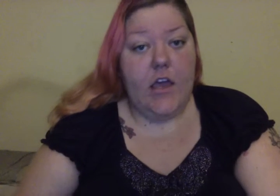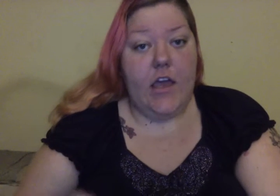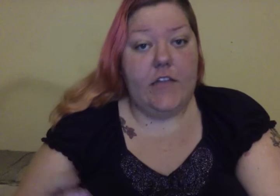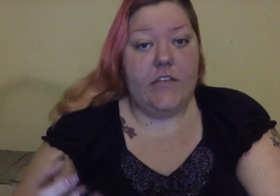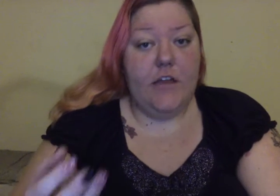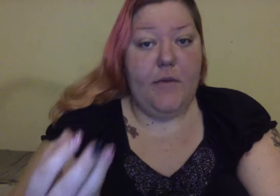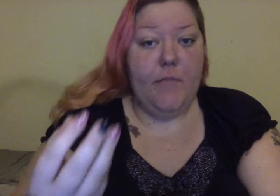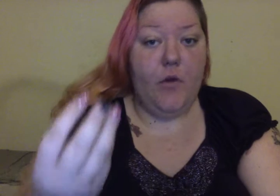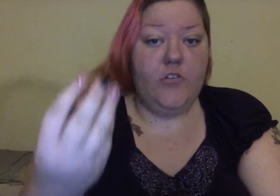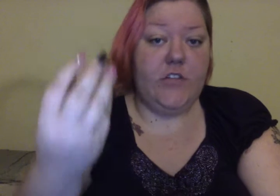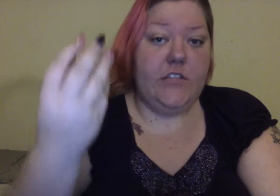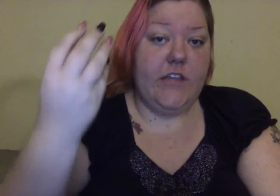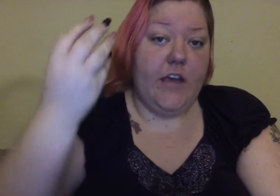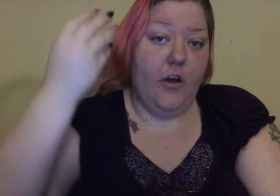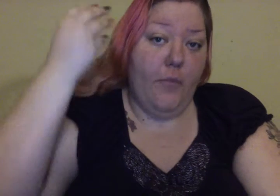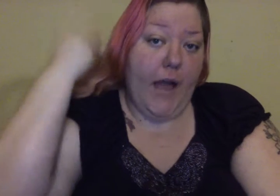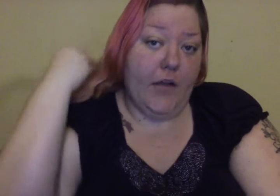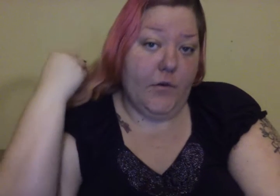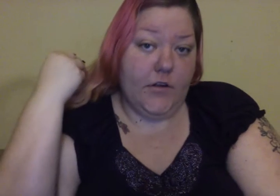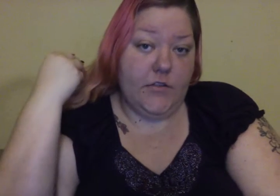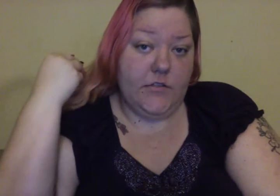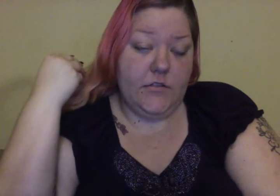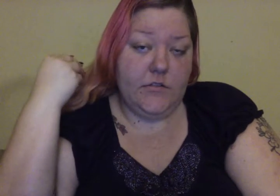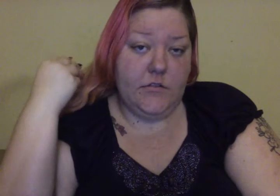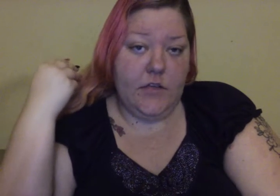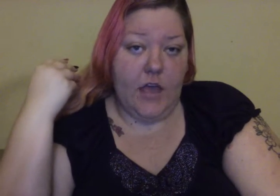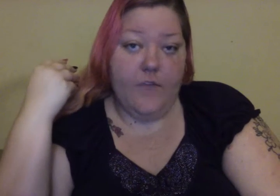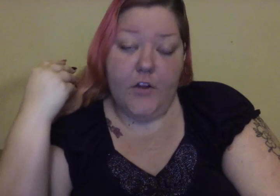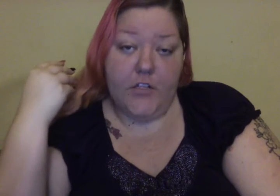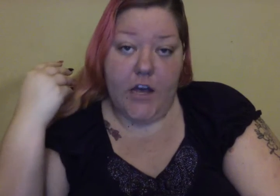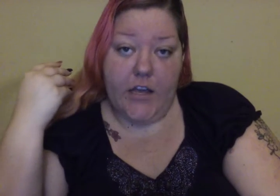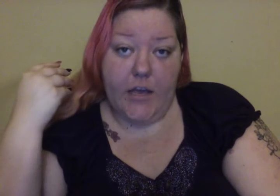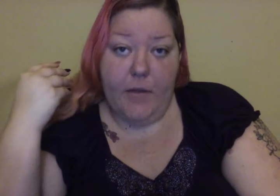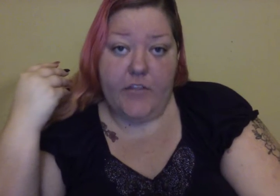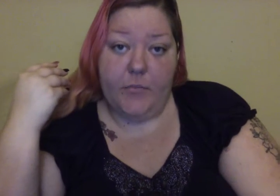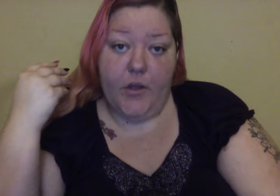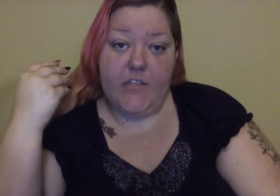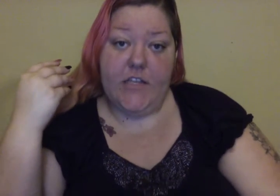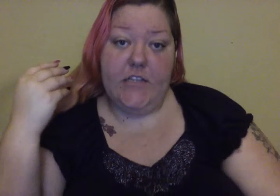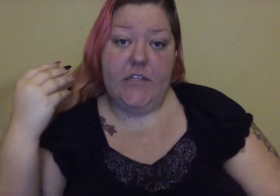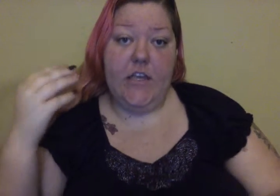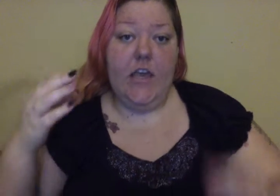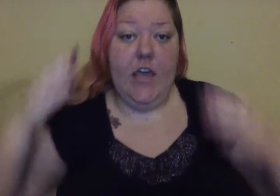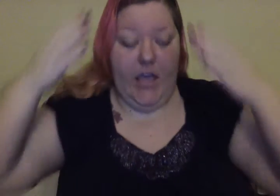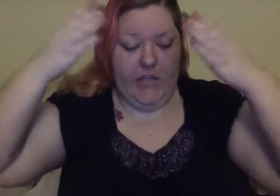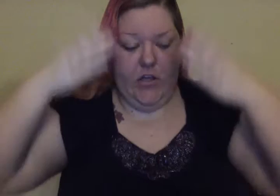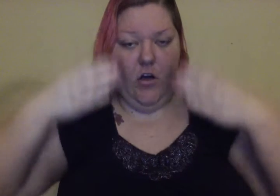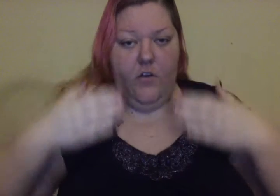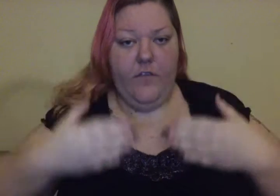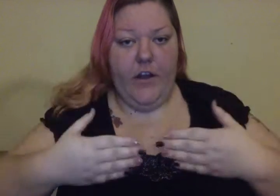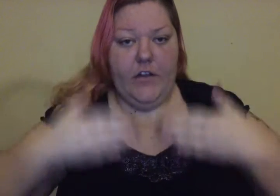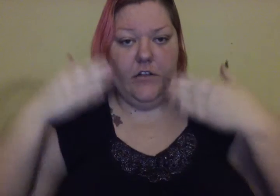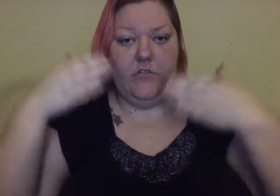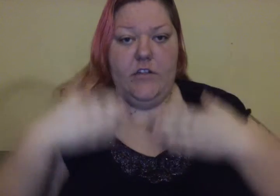it's going to be motions that go backwards. If you're talking about the present, it's all very close to the